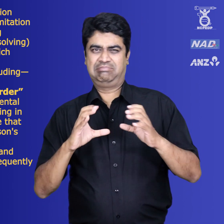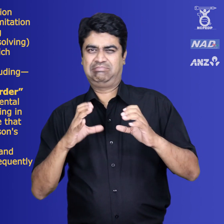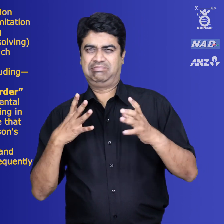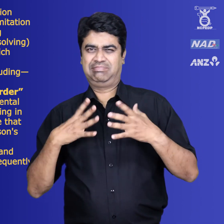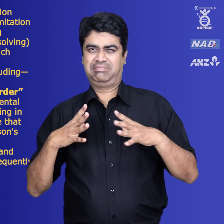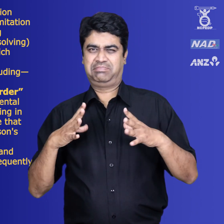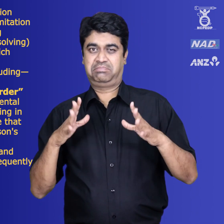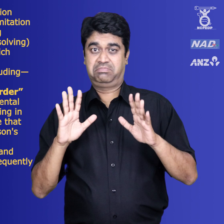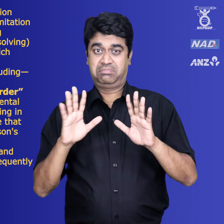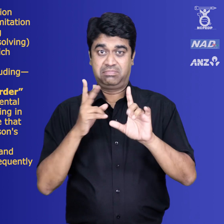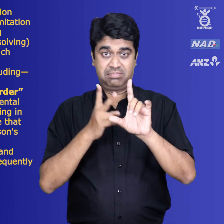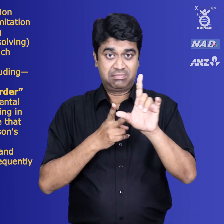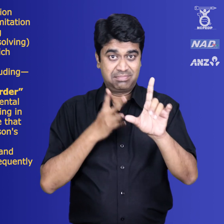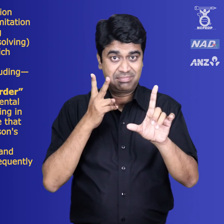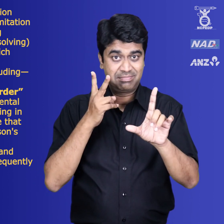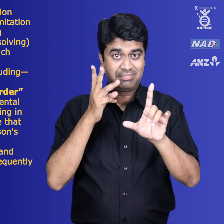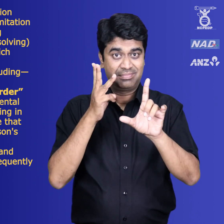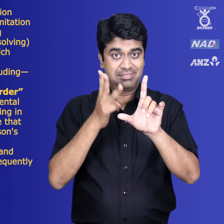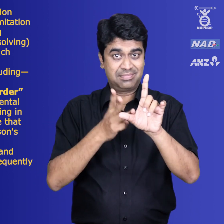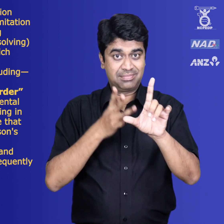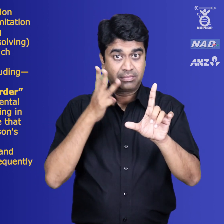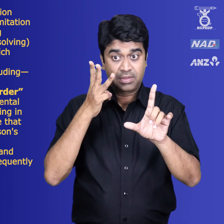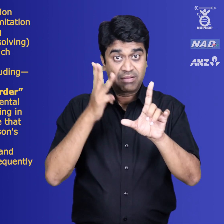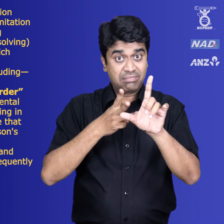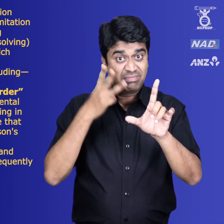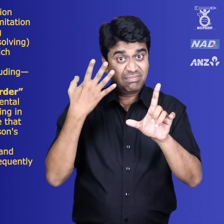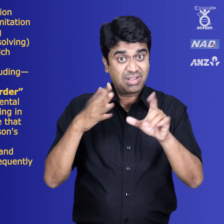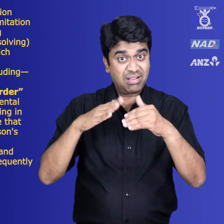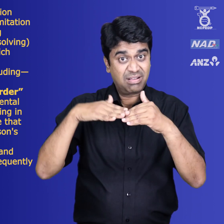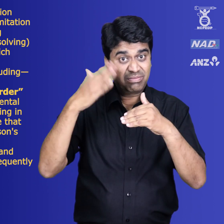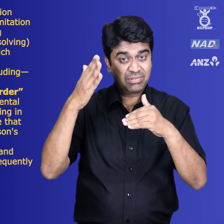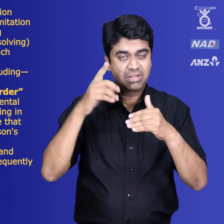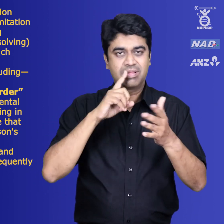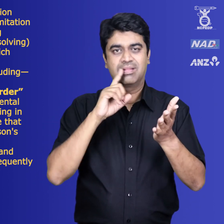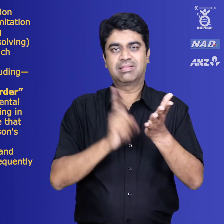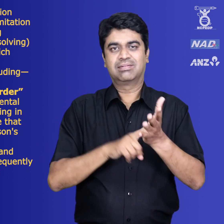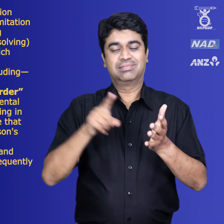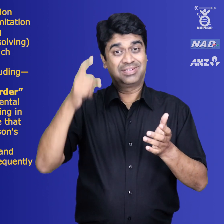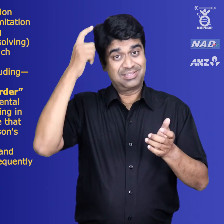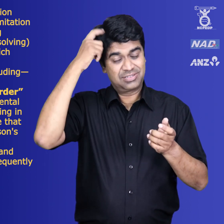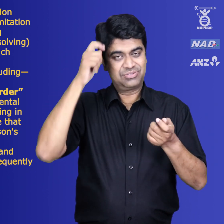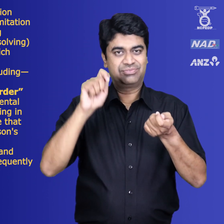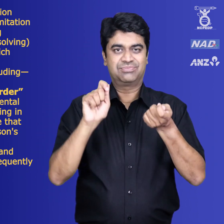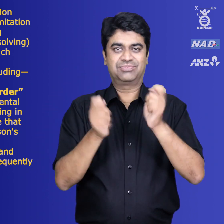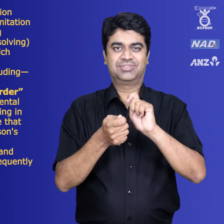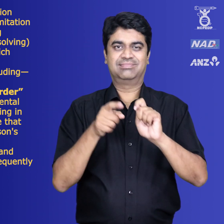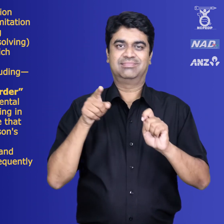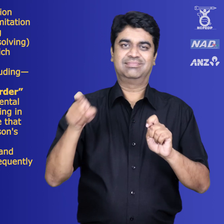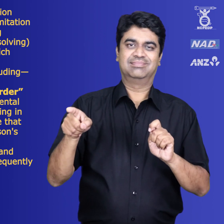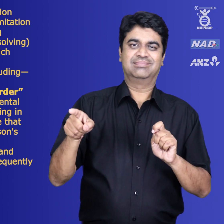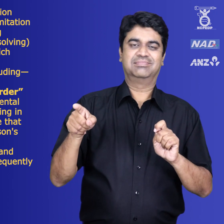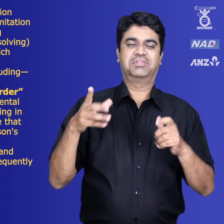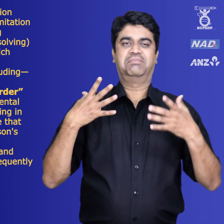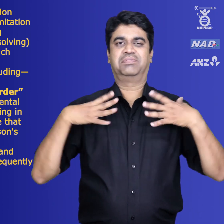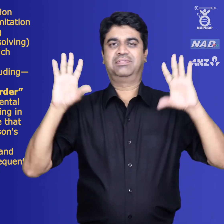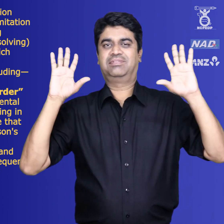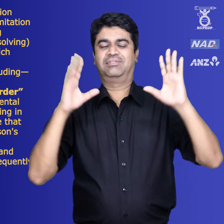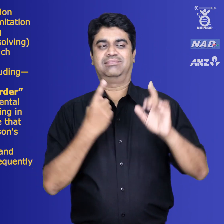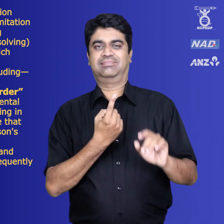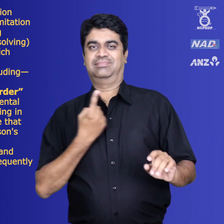understand relationships, and relate to others, and is frequently associated with unusual